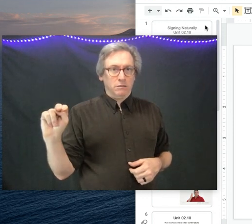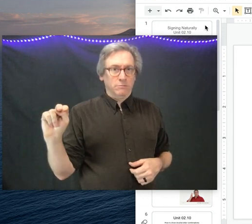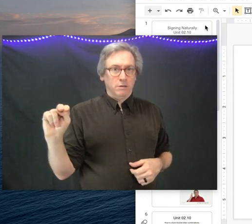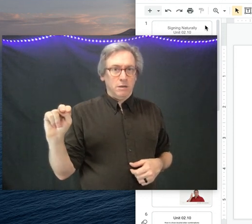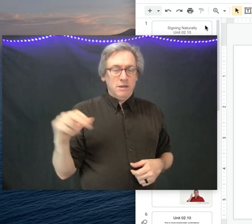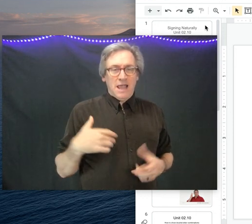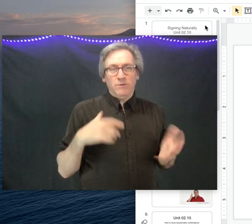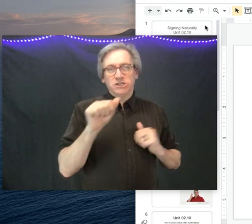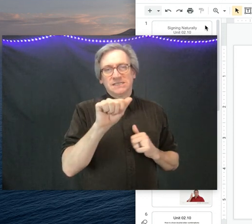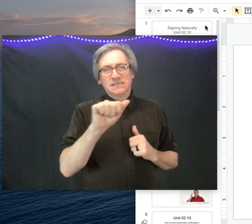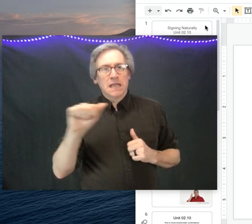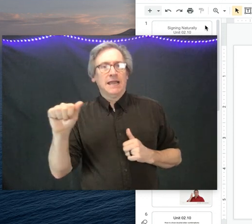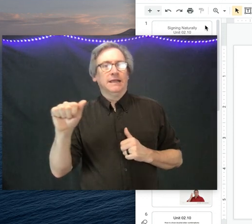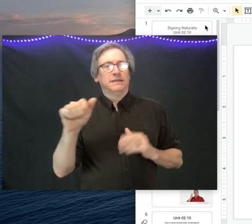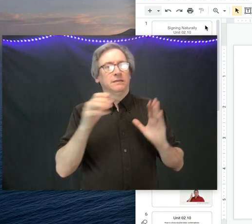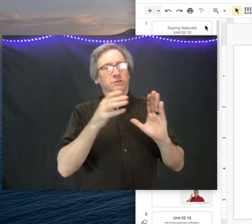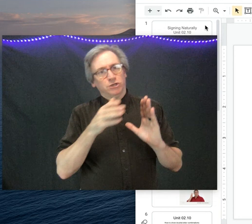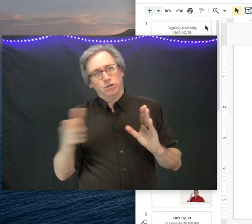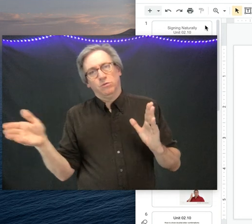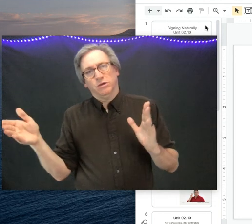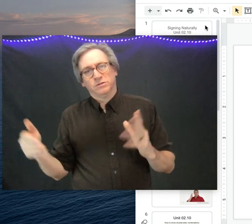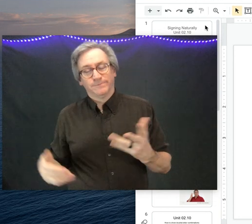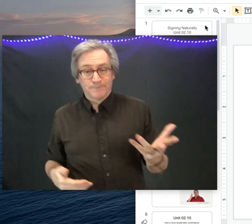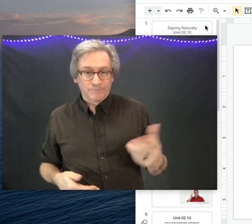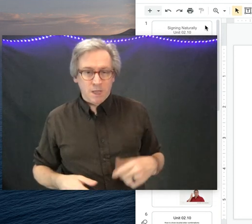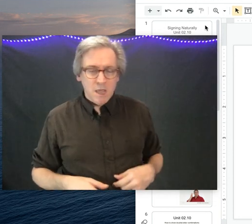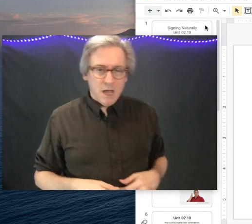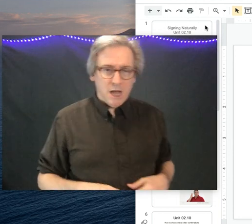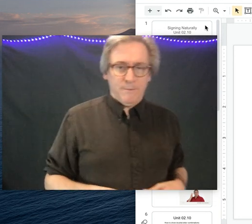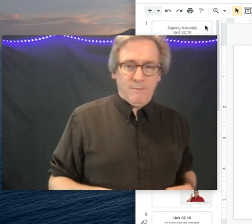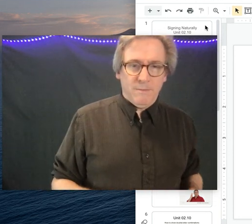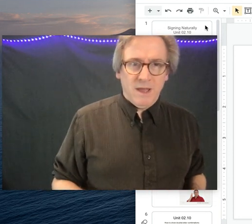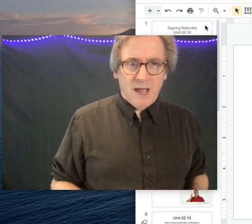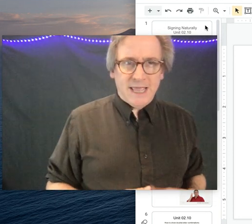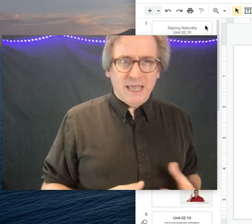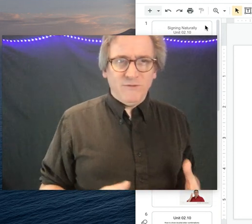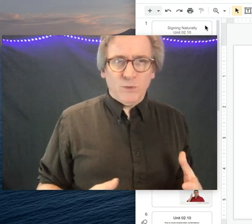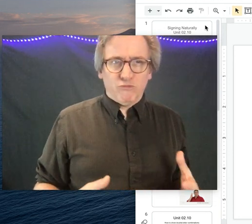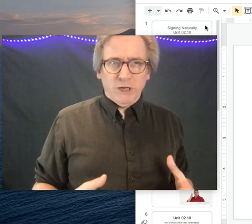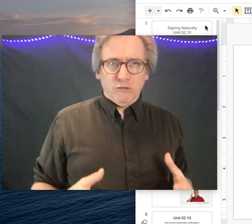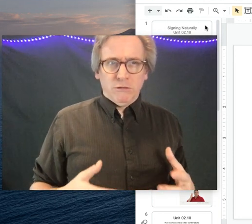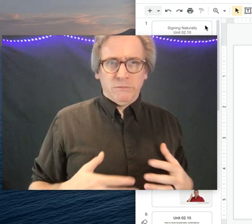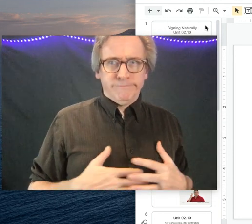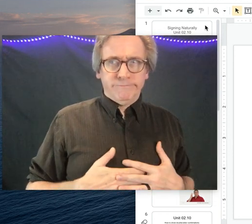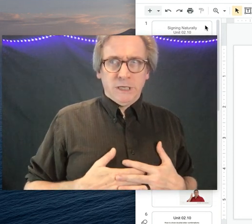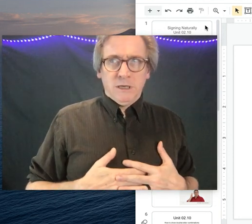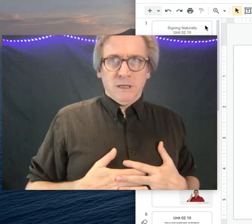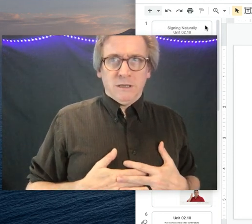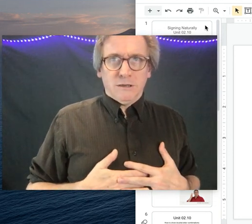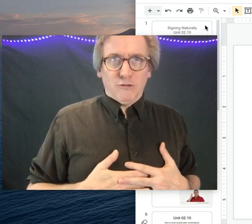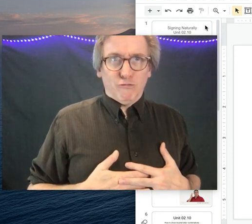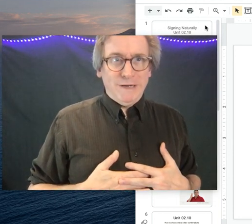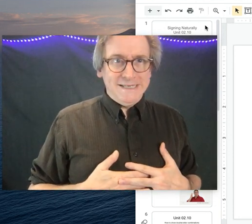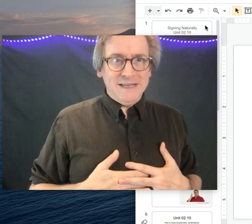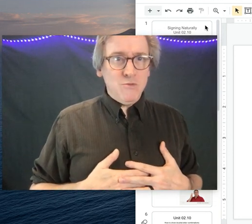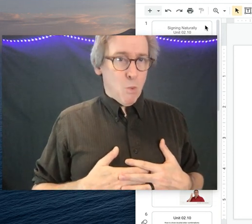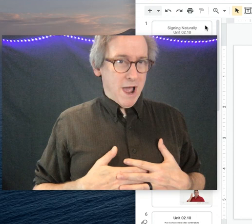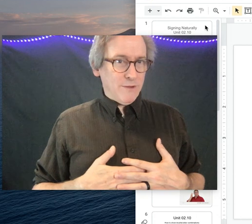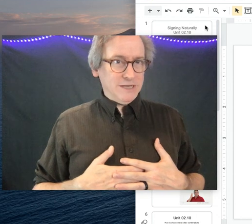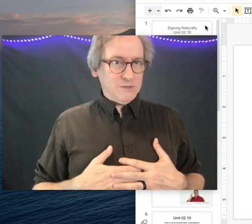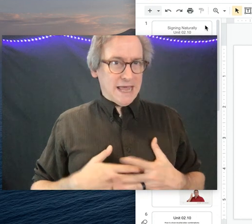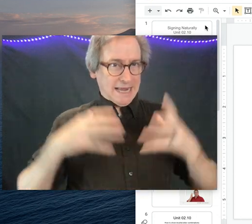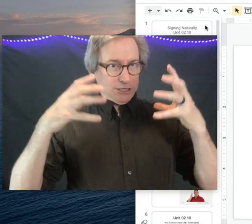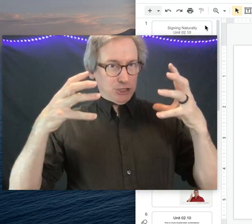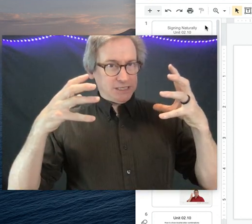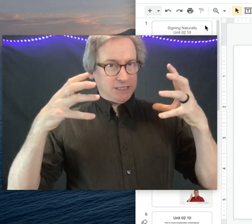Aaron. And we just slide it to show those. I can't give you a real reason why